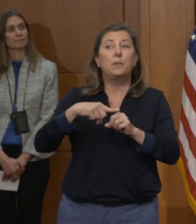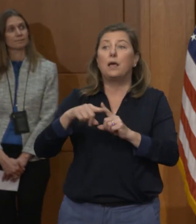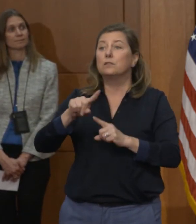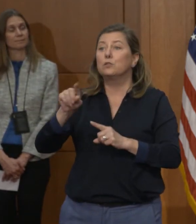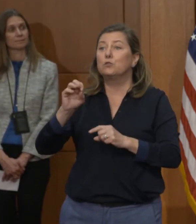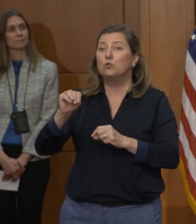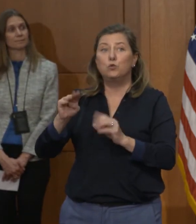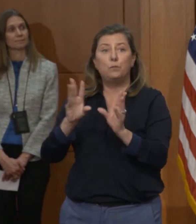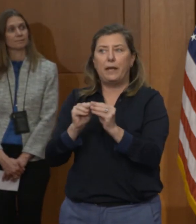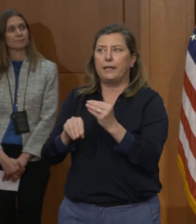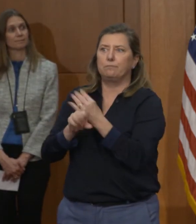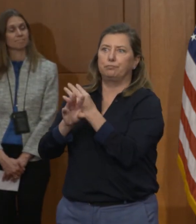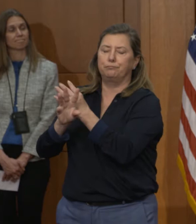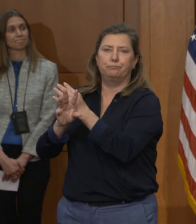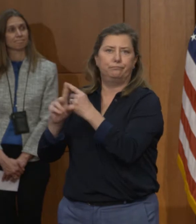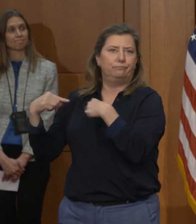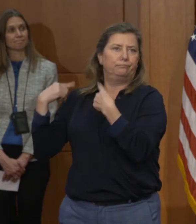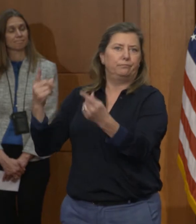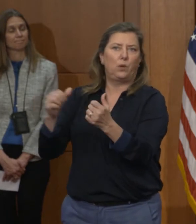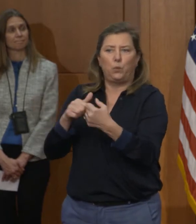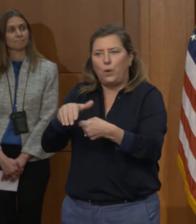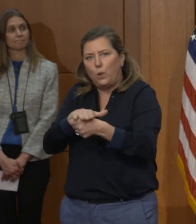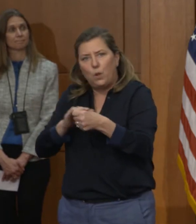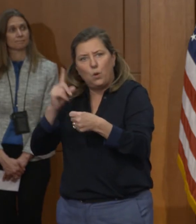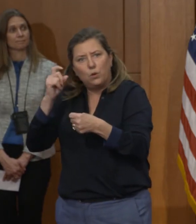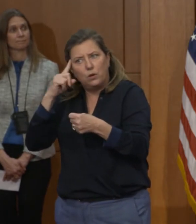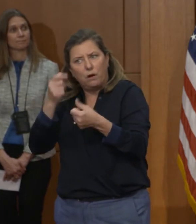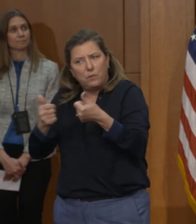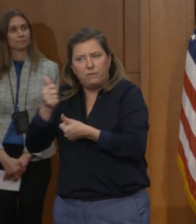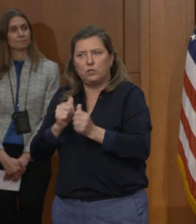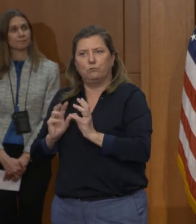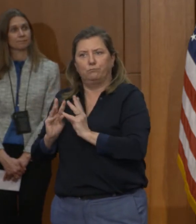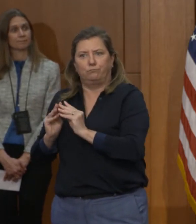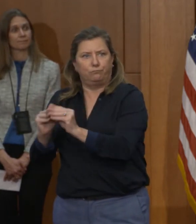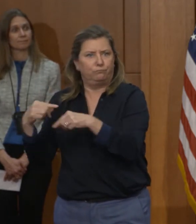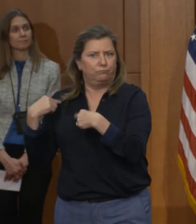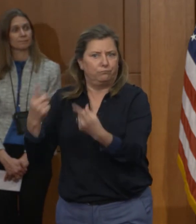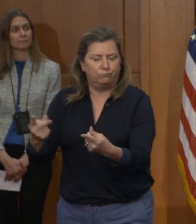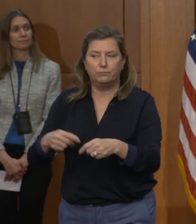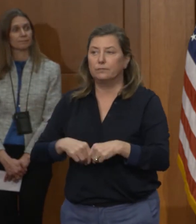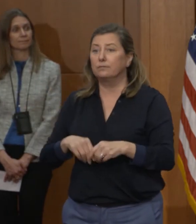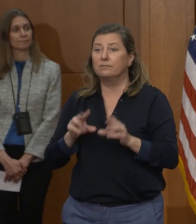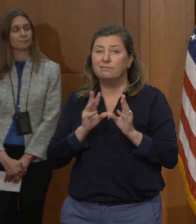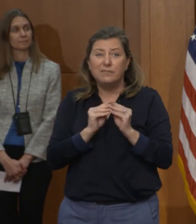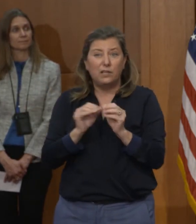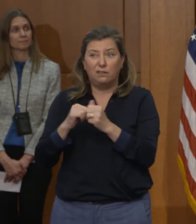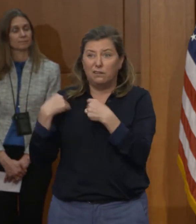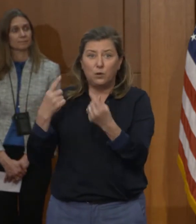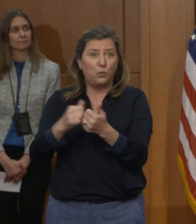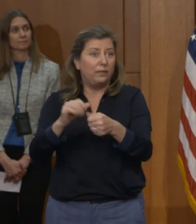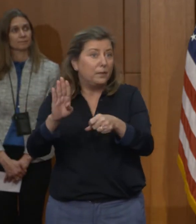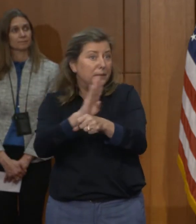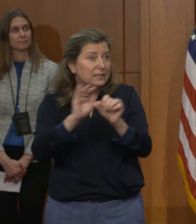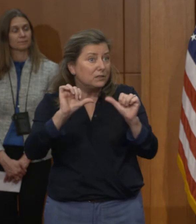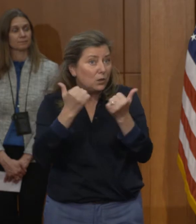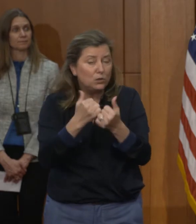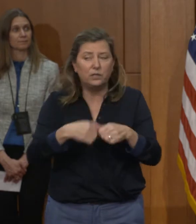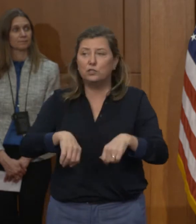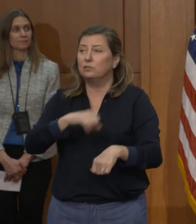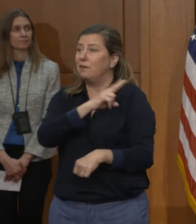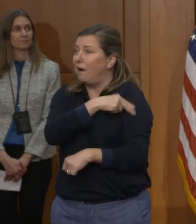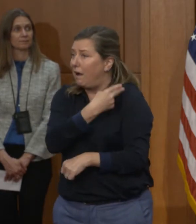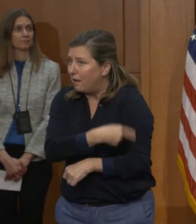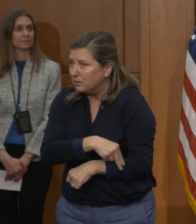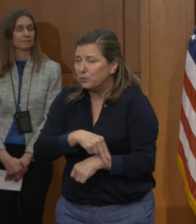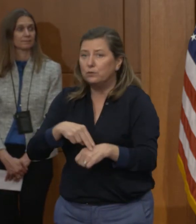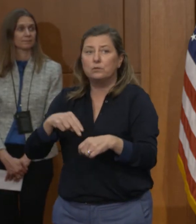Zoom meetings we've had with local government officials, business associations, hospitals, and health associations,